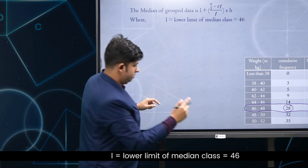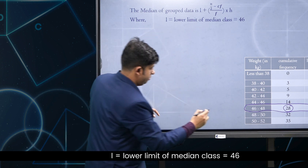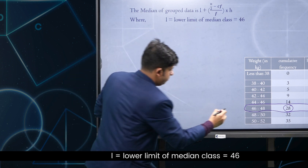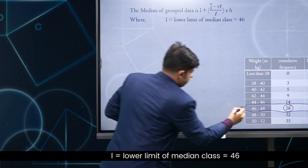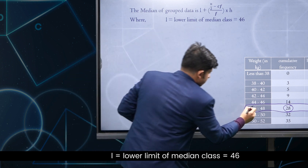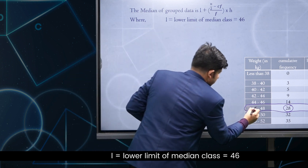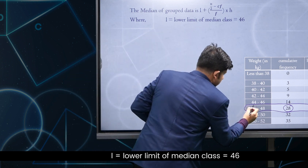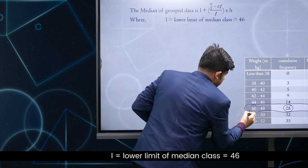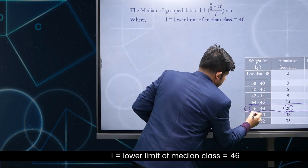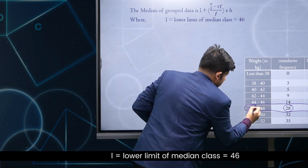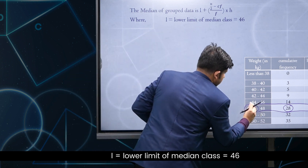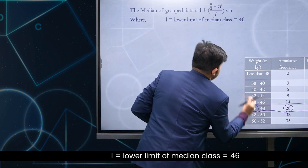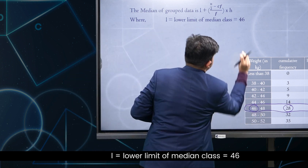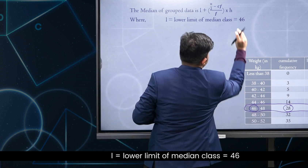That is equal to 46.